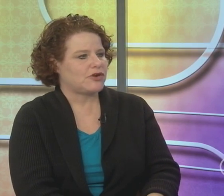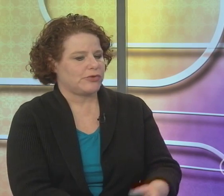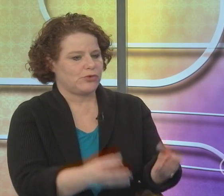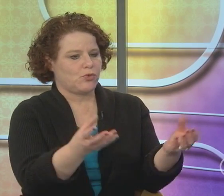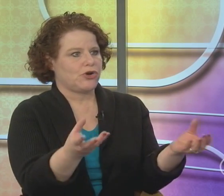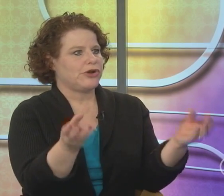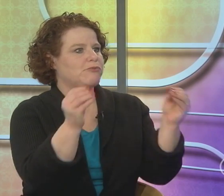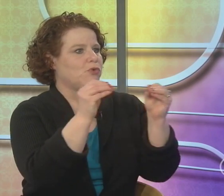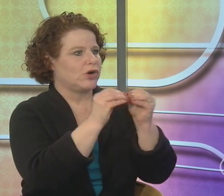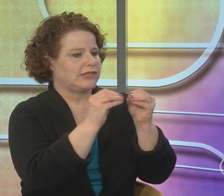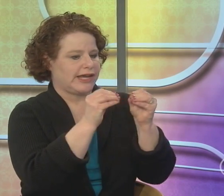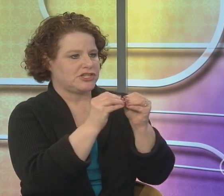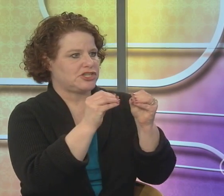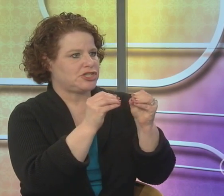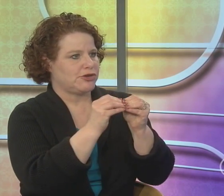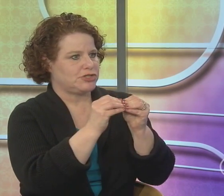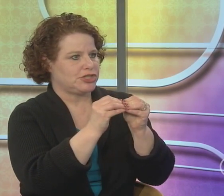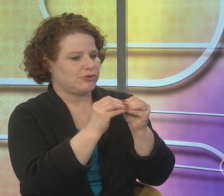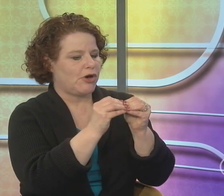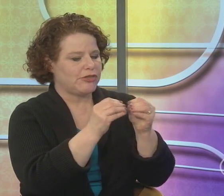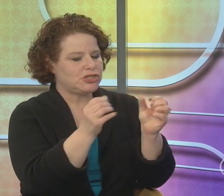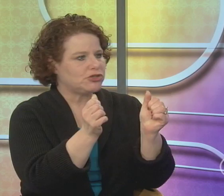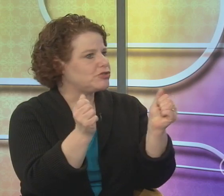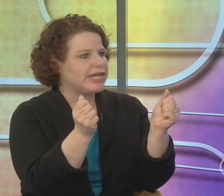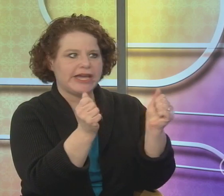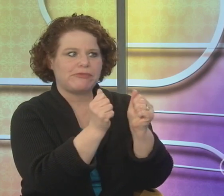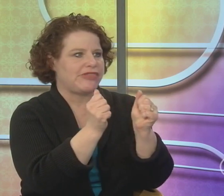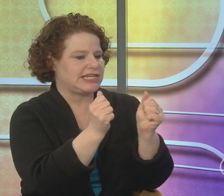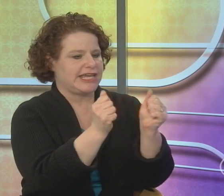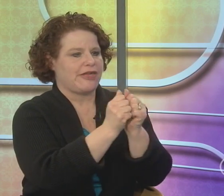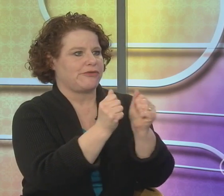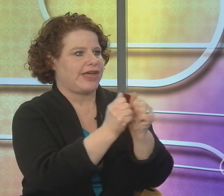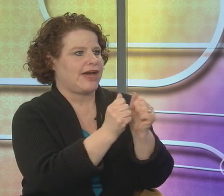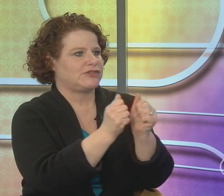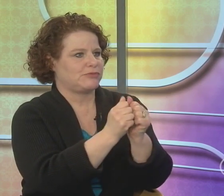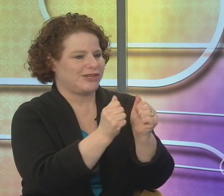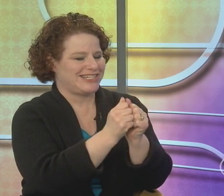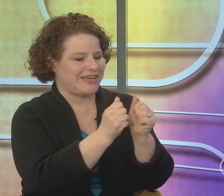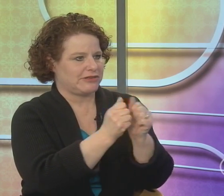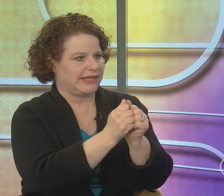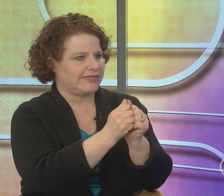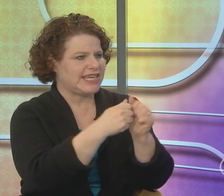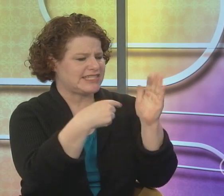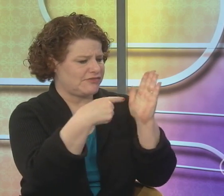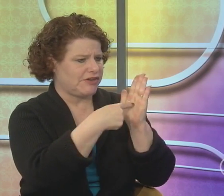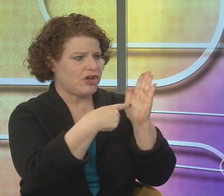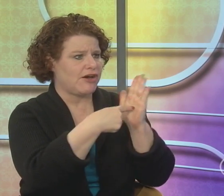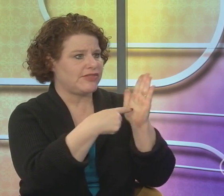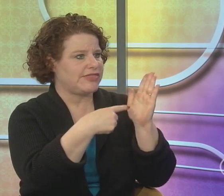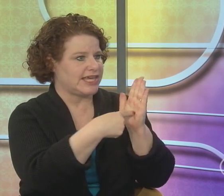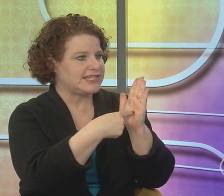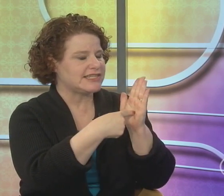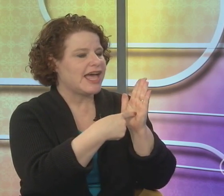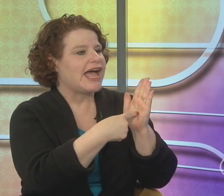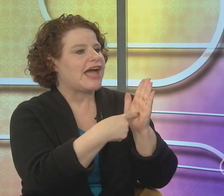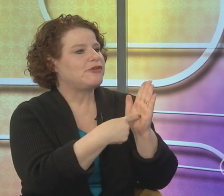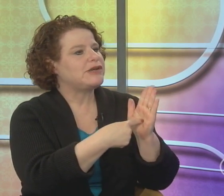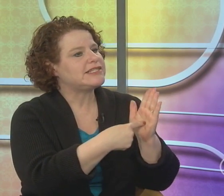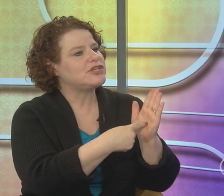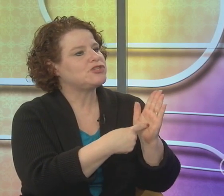with the word more, like I just showed you, although children can't put that together. They have to put it together like this, and very often this. And the reason you start